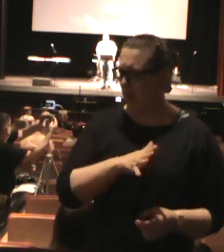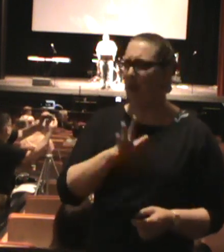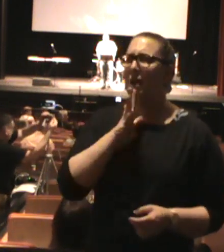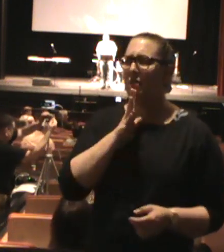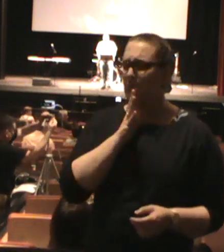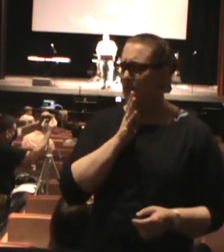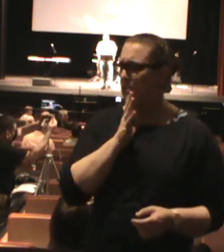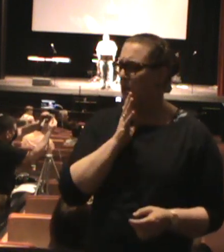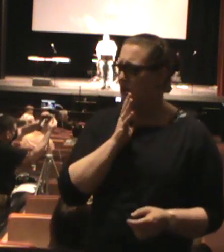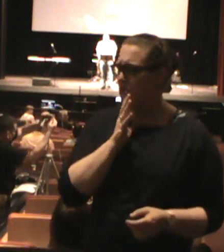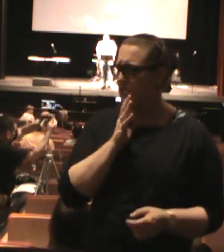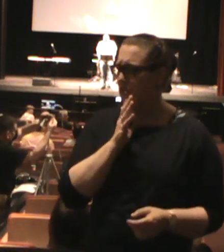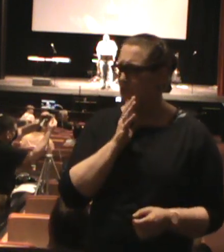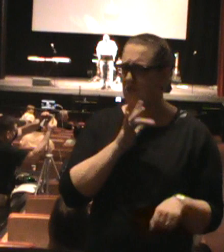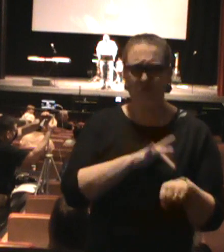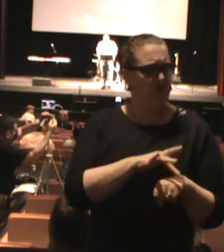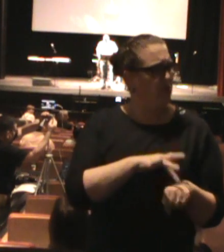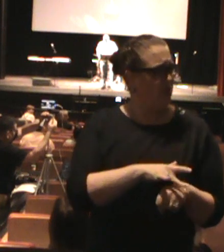could make it today, all right?